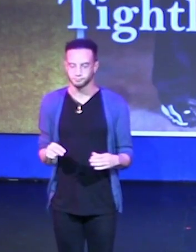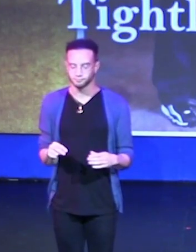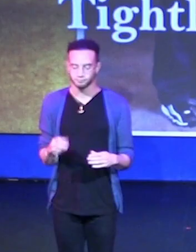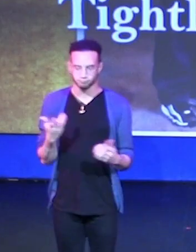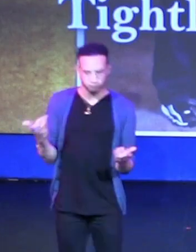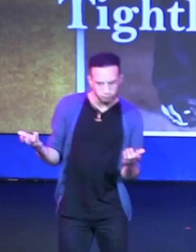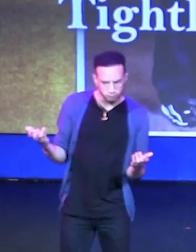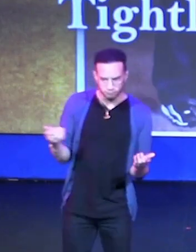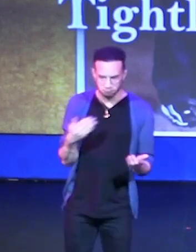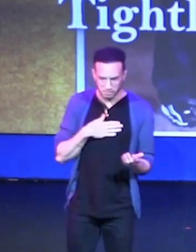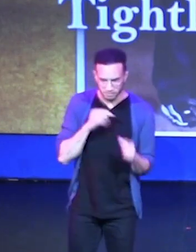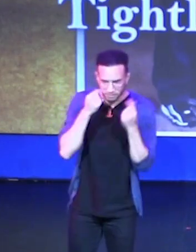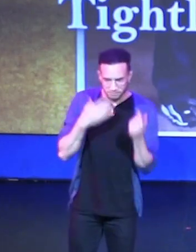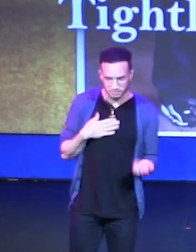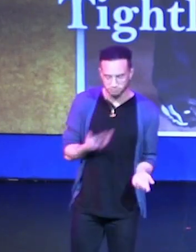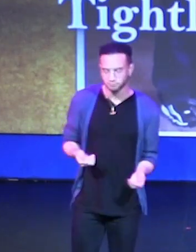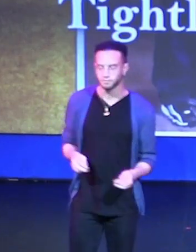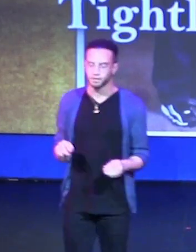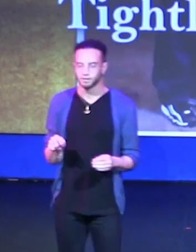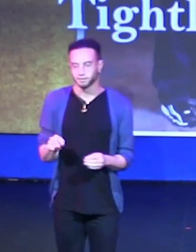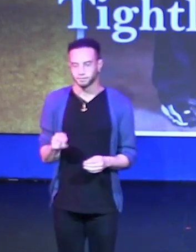Tight-lipped, I took a photo. The photographer said, "Can you please smile?"